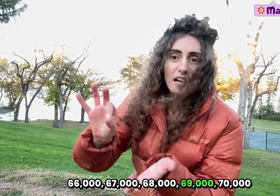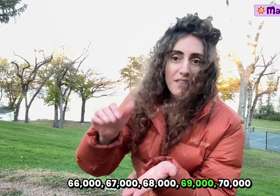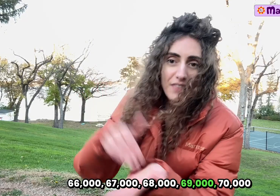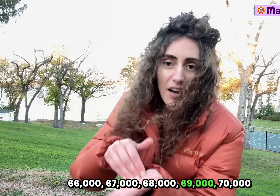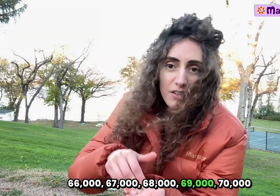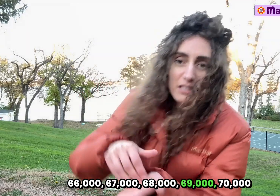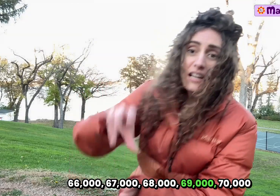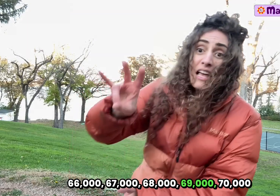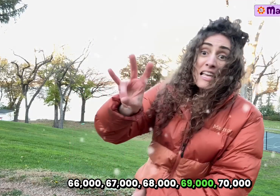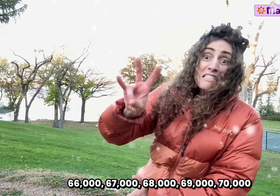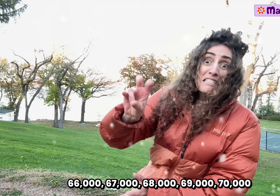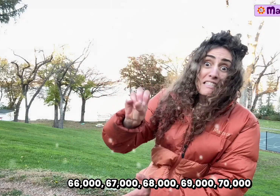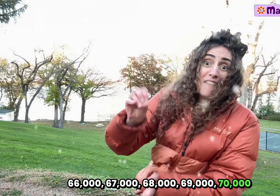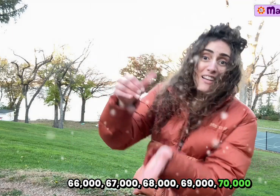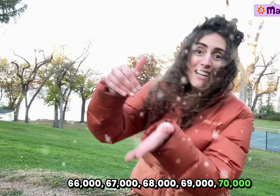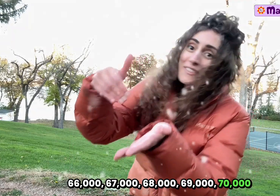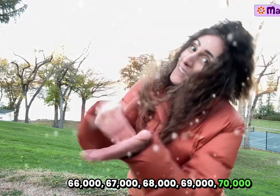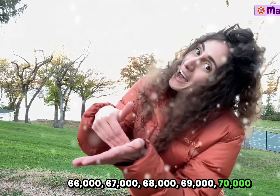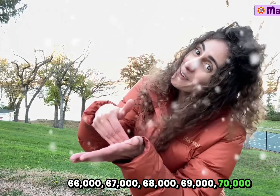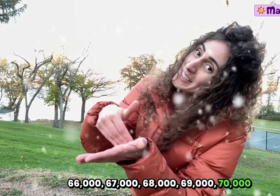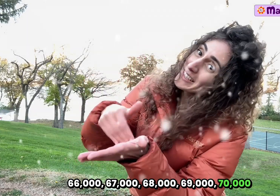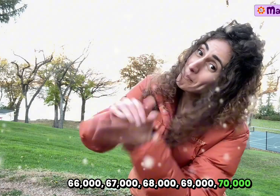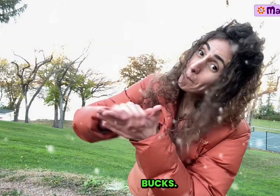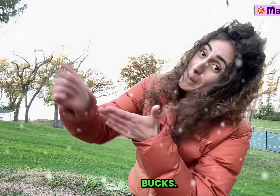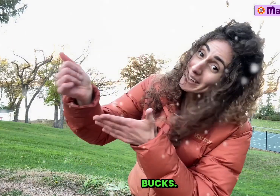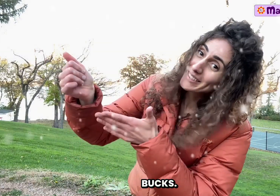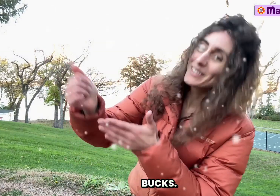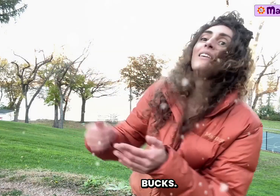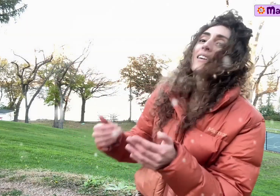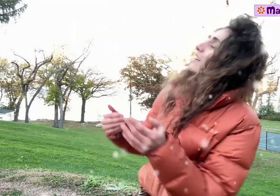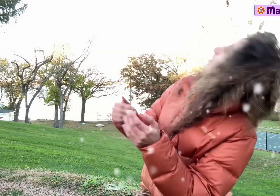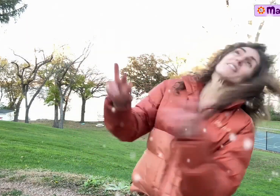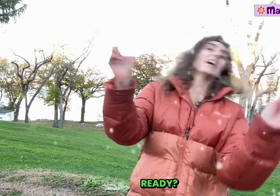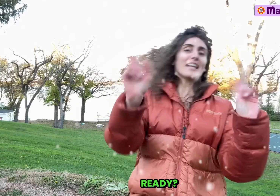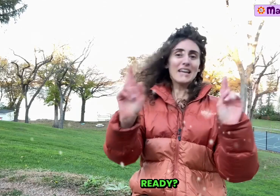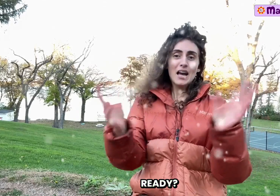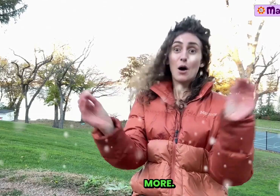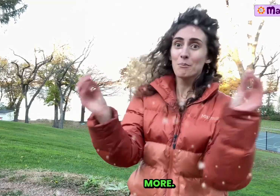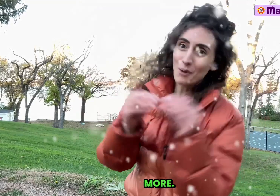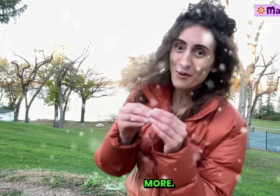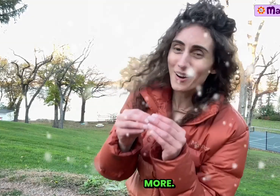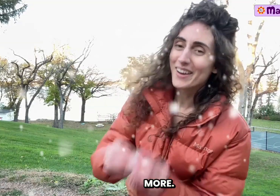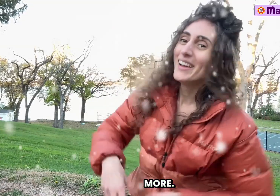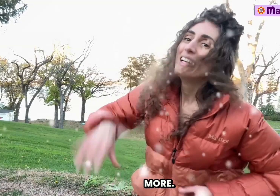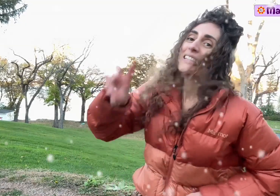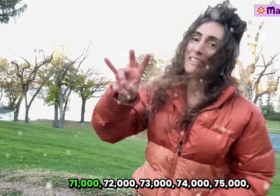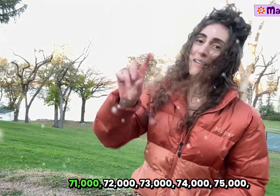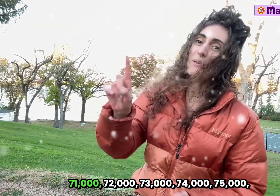,000, 70,000 bucks! Ready? More! 71